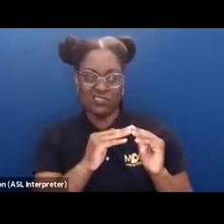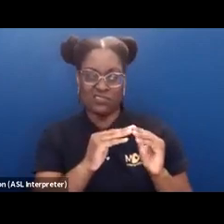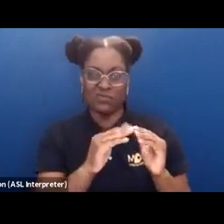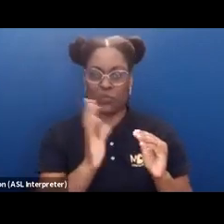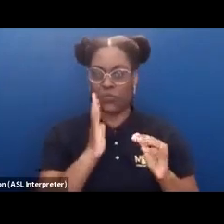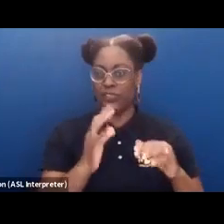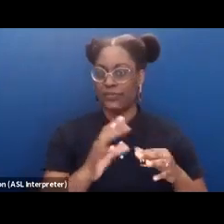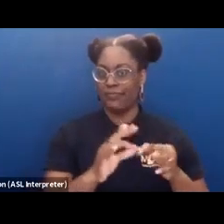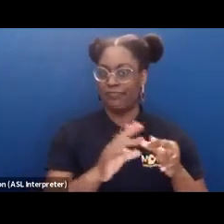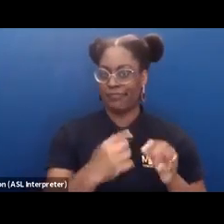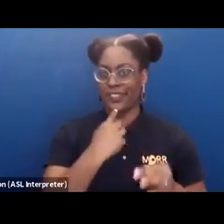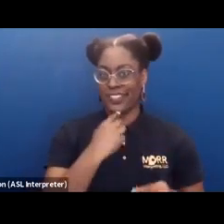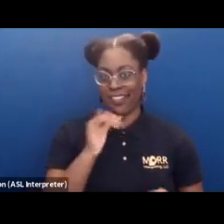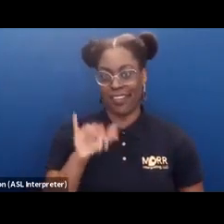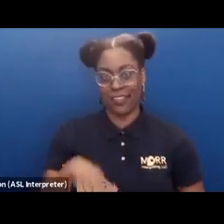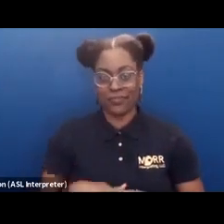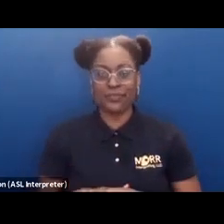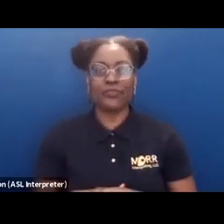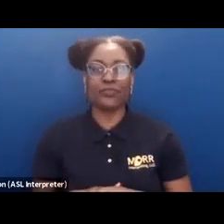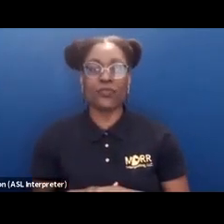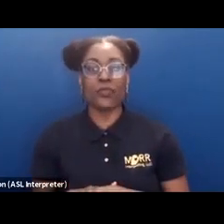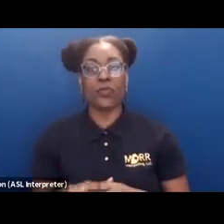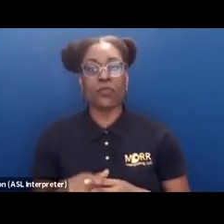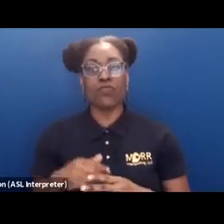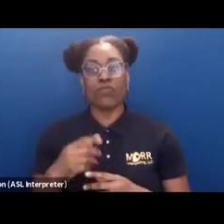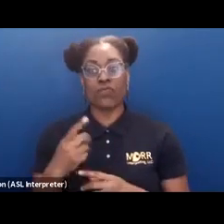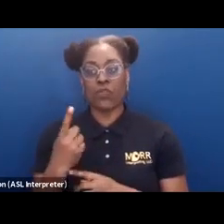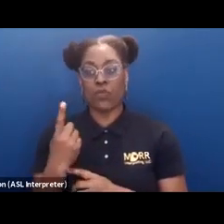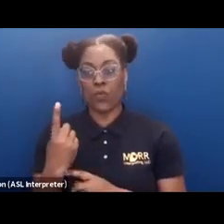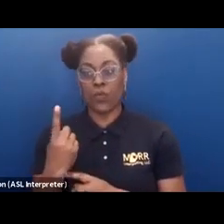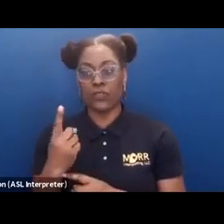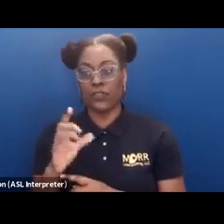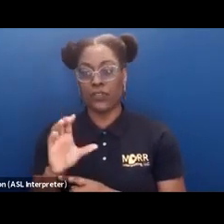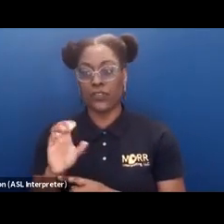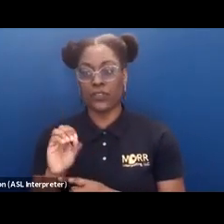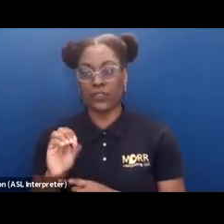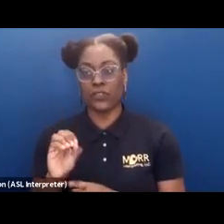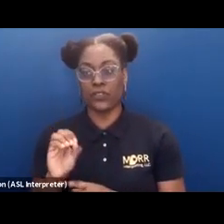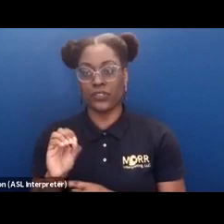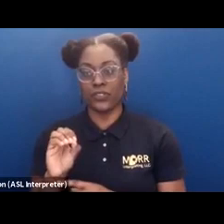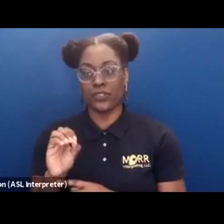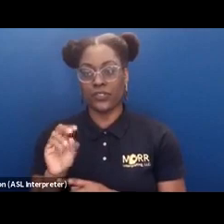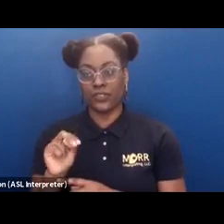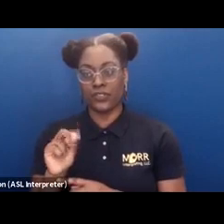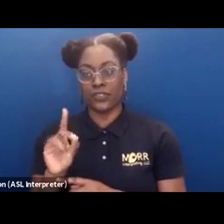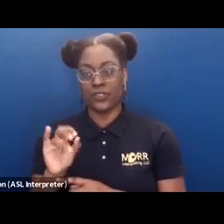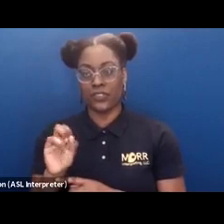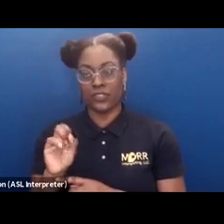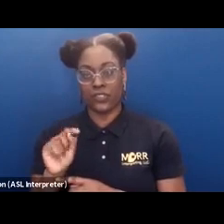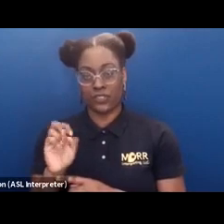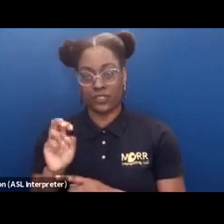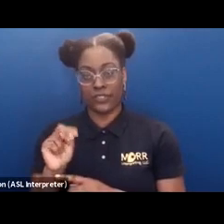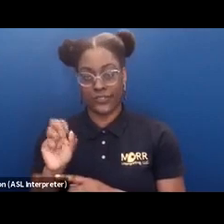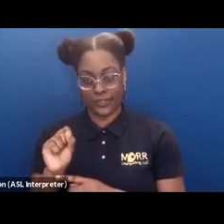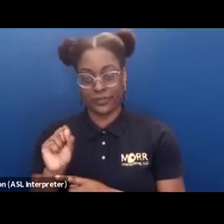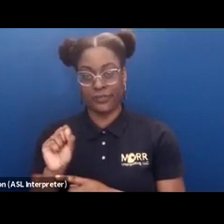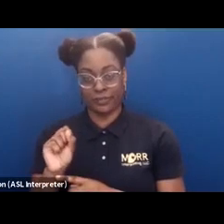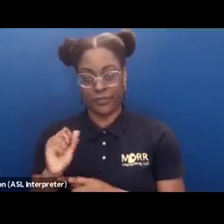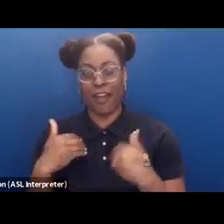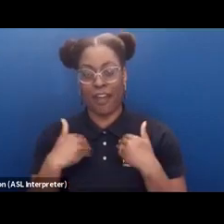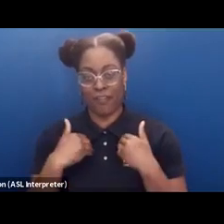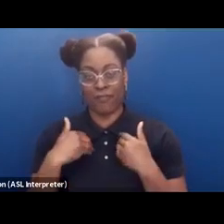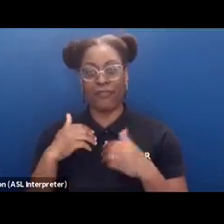at the conditions. What are the conditions that create both racism and disability, which is transnational